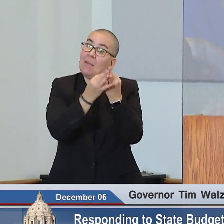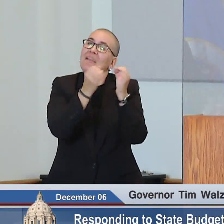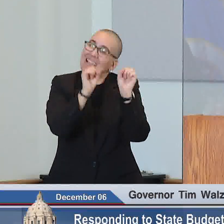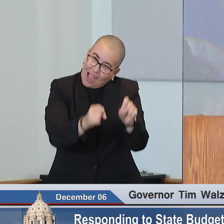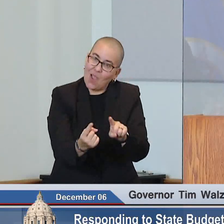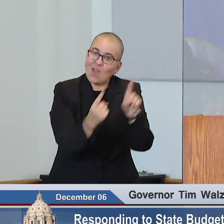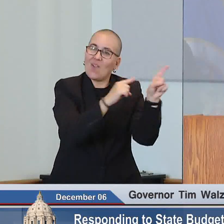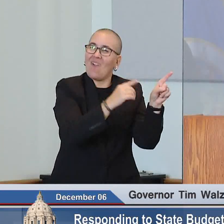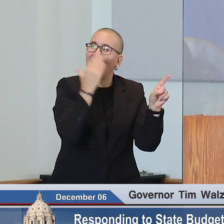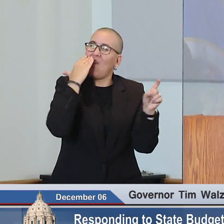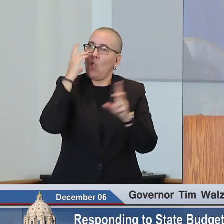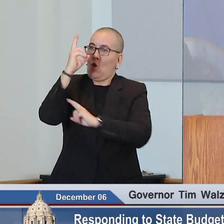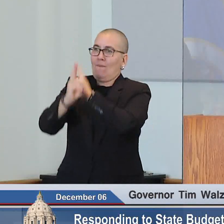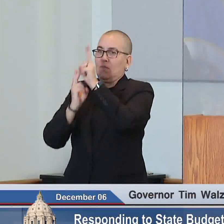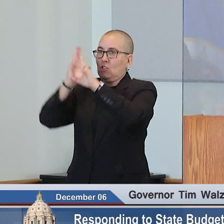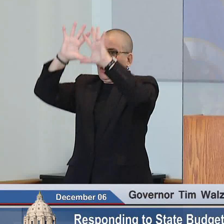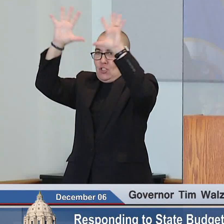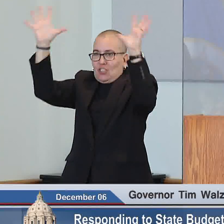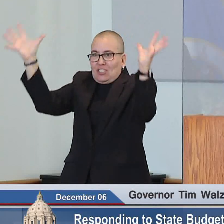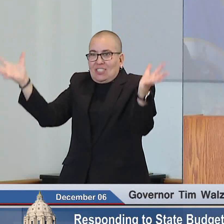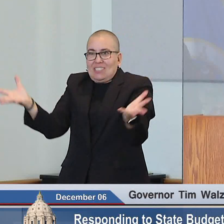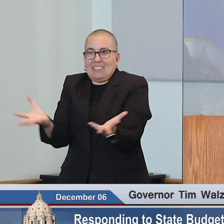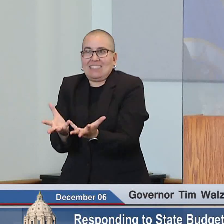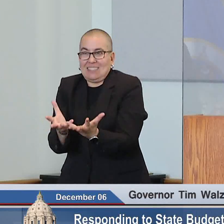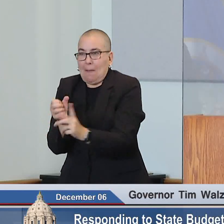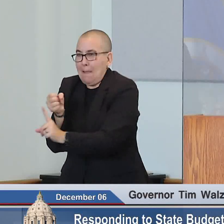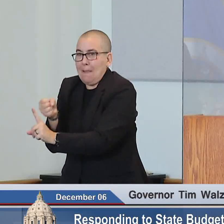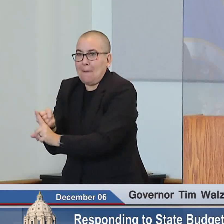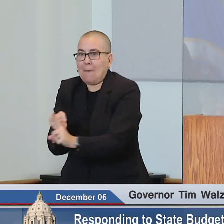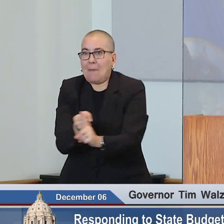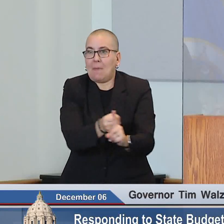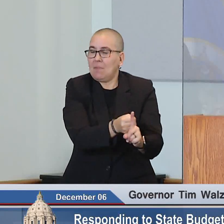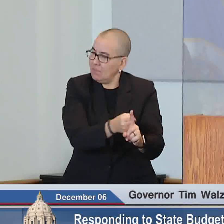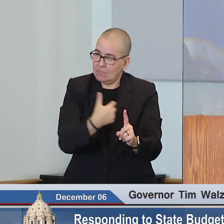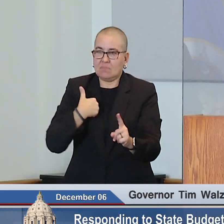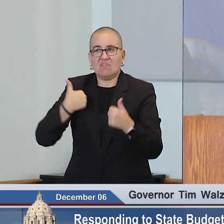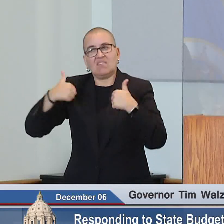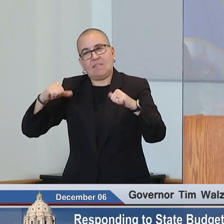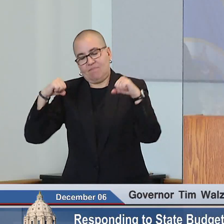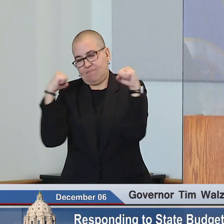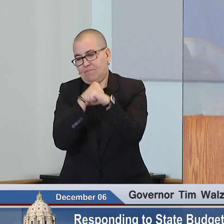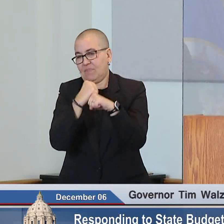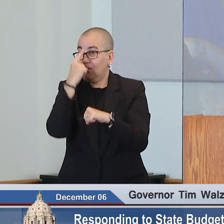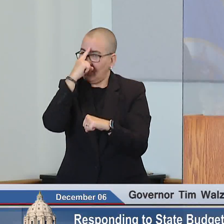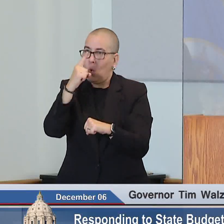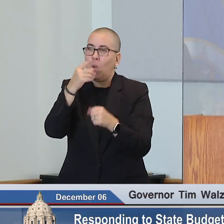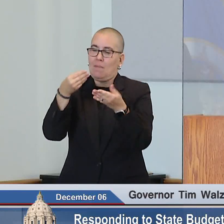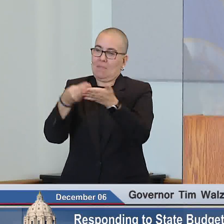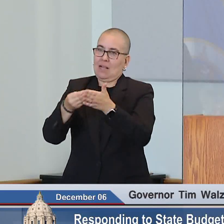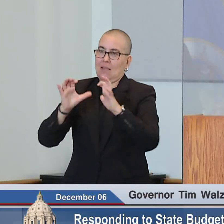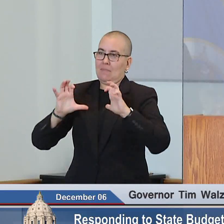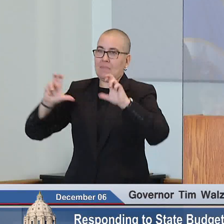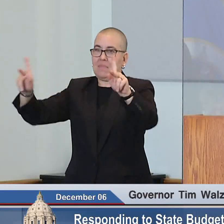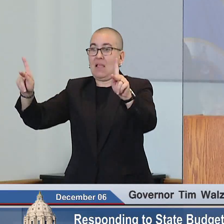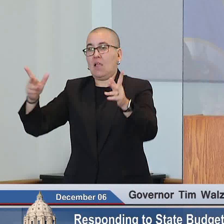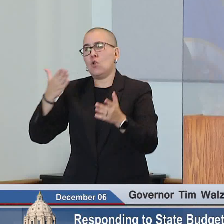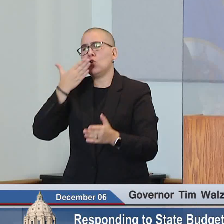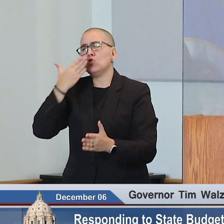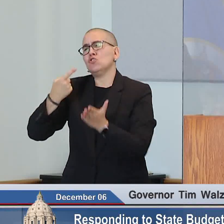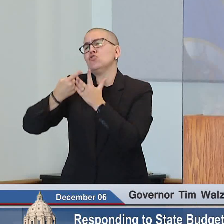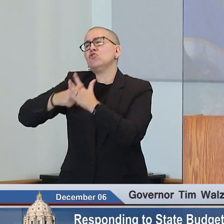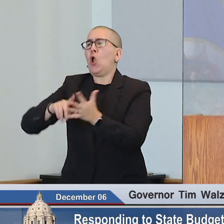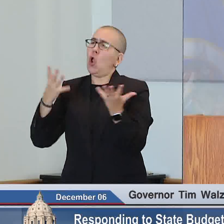we come to. But I am still going to advocate for direct checks sent back to people. I think the starting point would be that $1,000, $2,000 for family